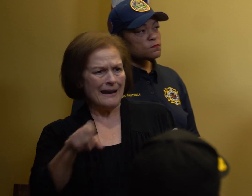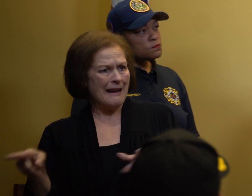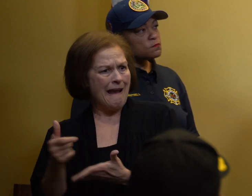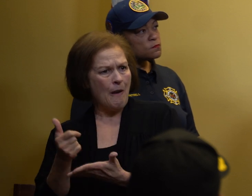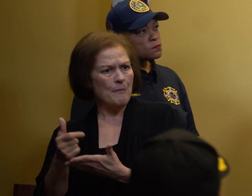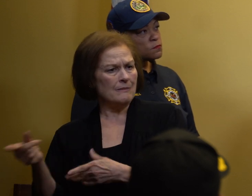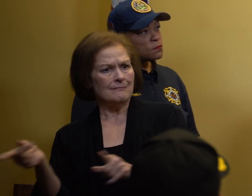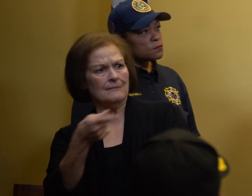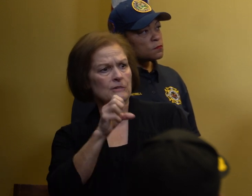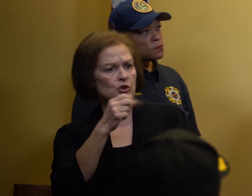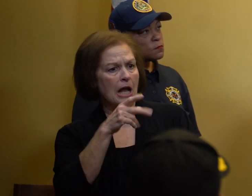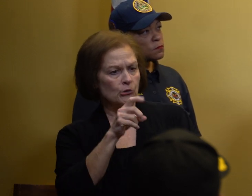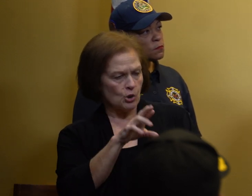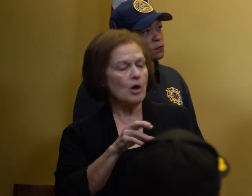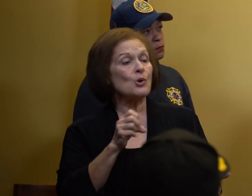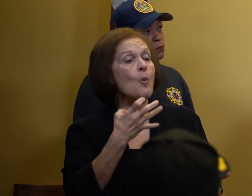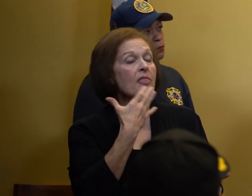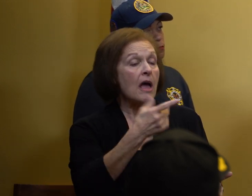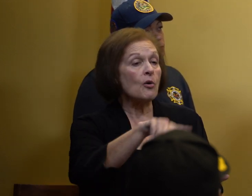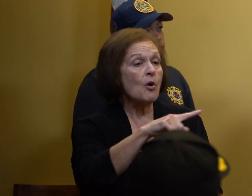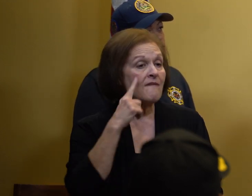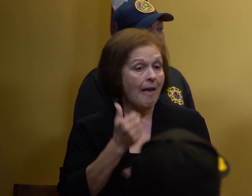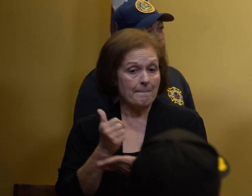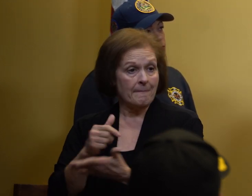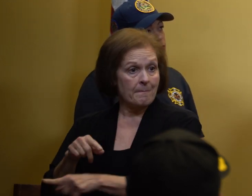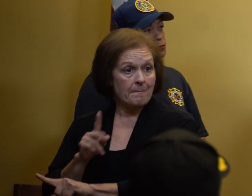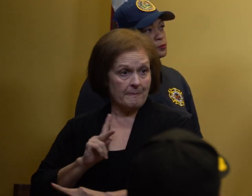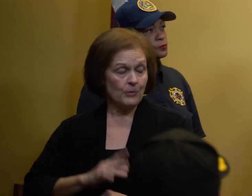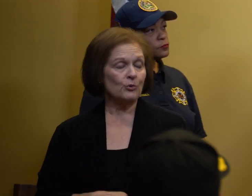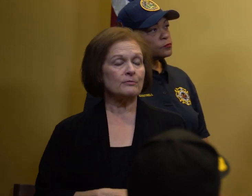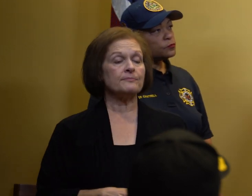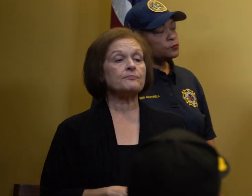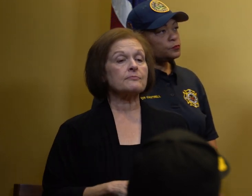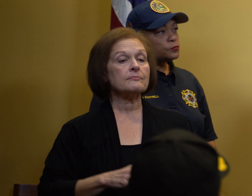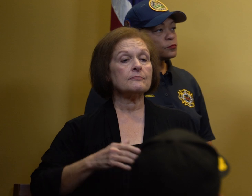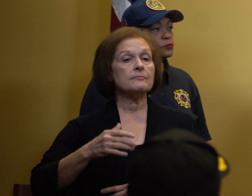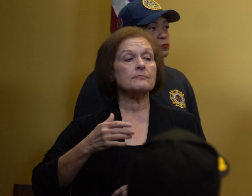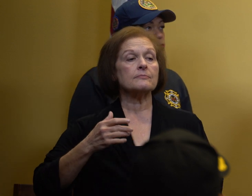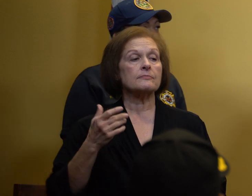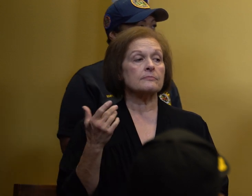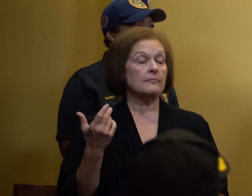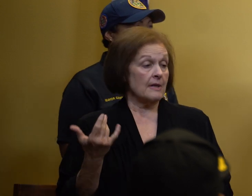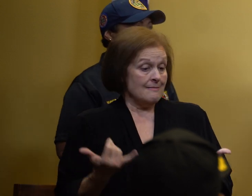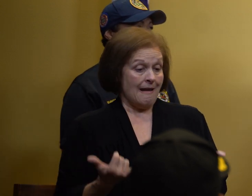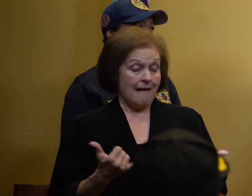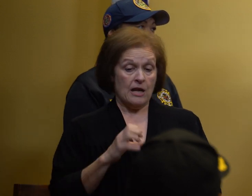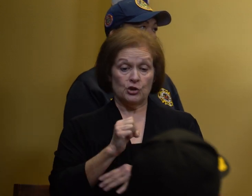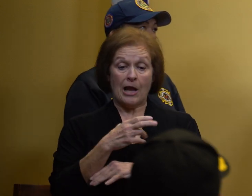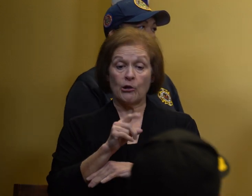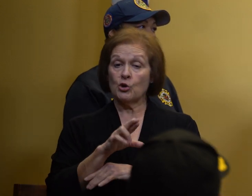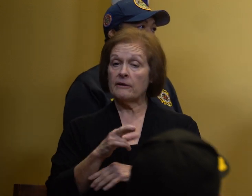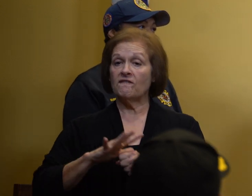to shelter and transport. Thank you so very much for that. Right now, all of our current shelters are